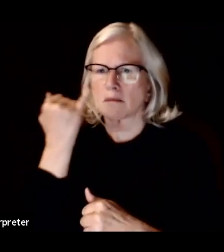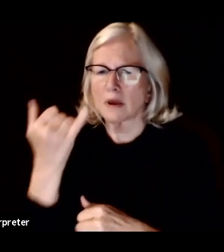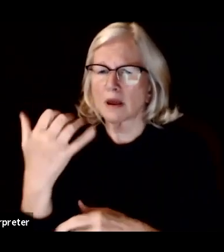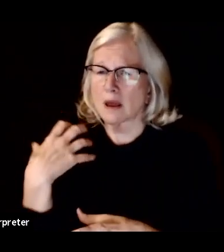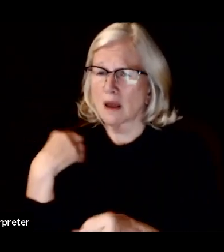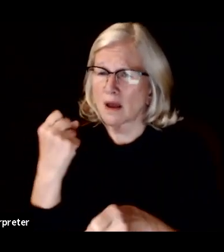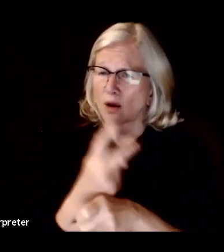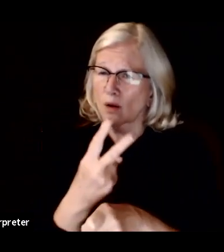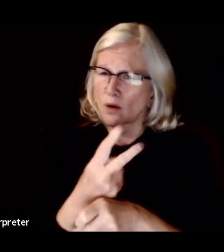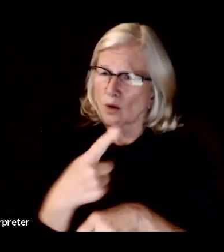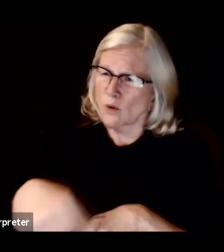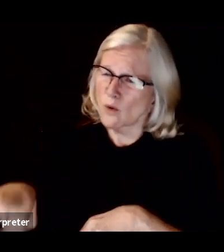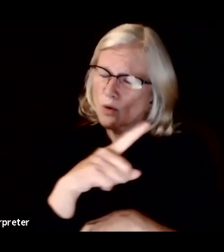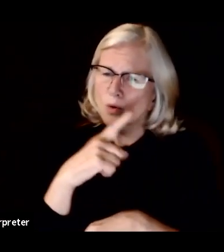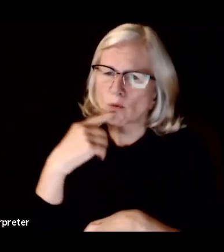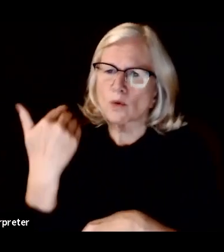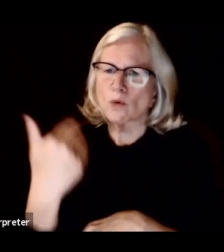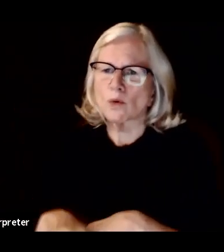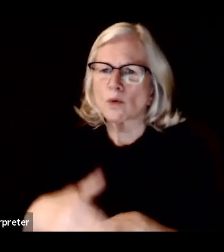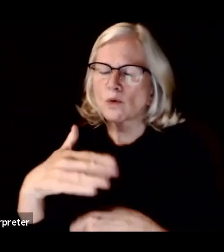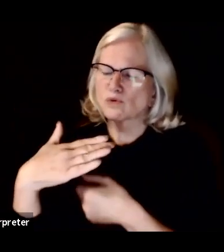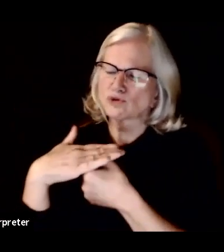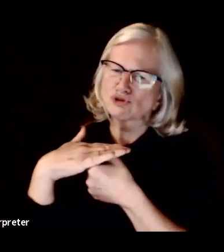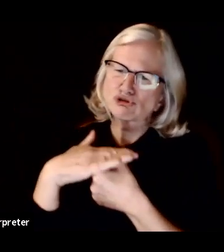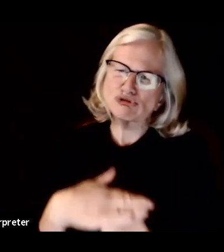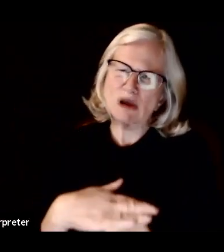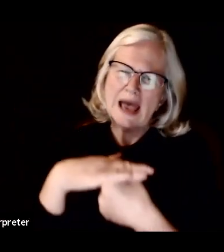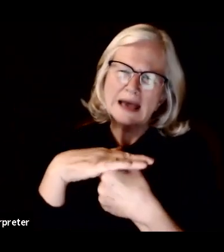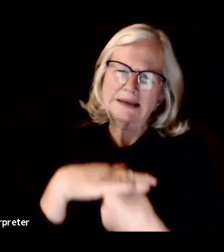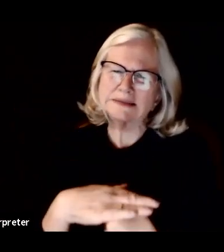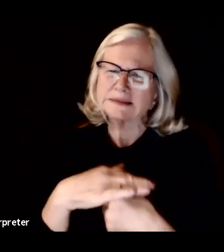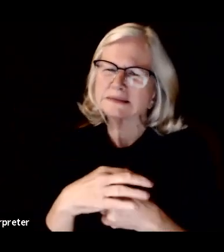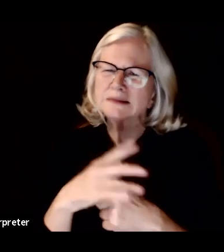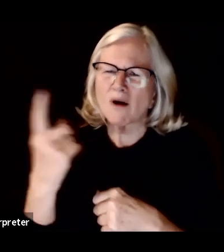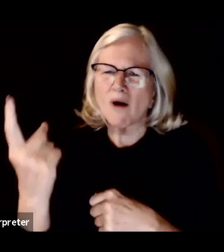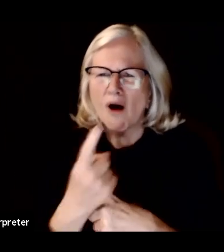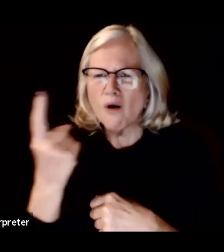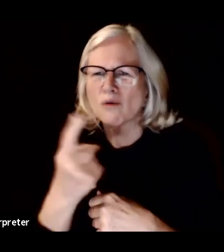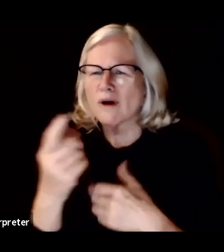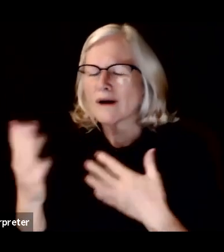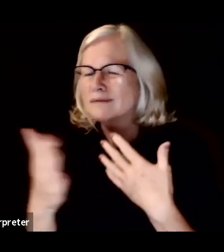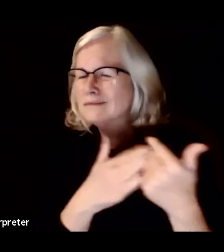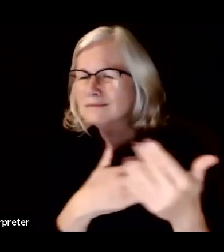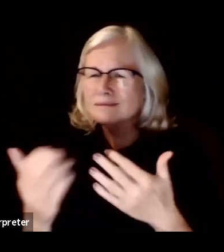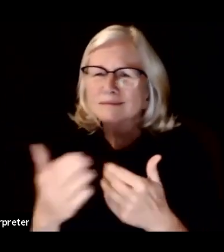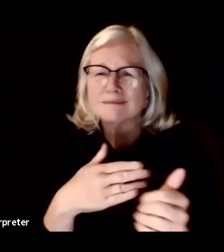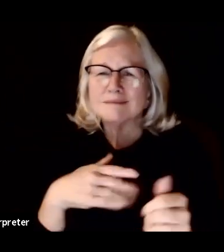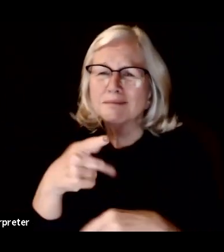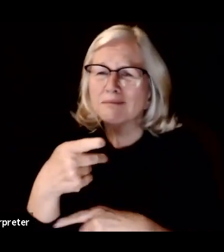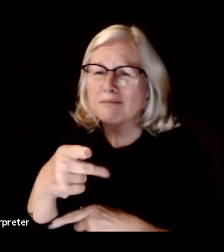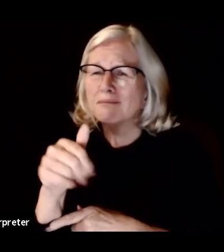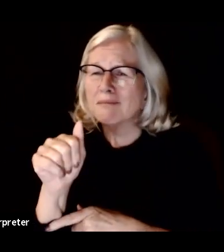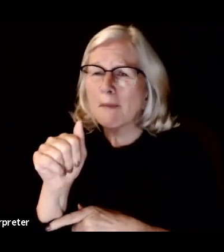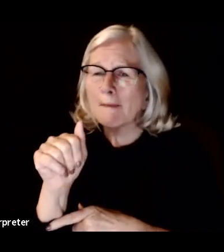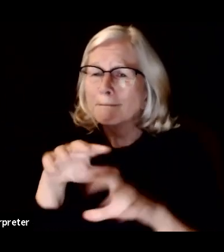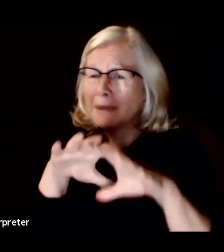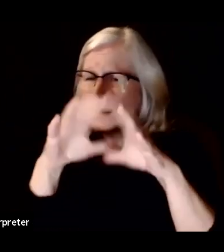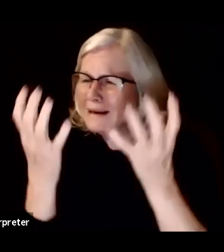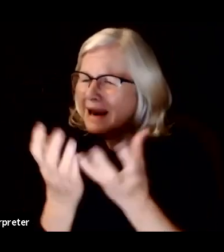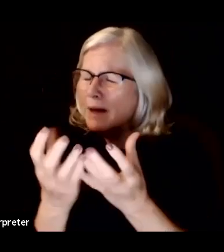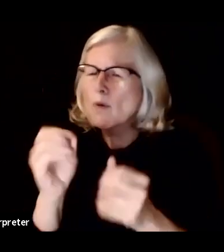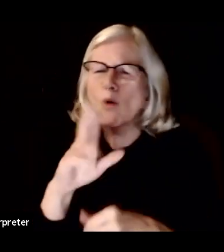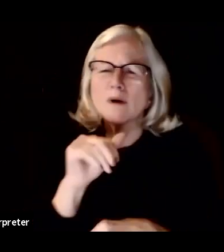moment is surely not an exception. In fact, more than ever, it is really important for leaders